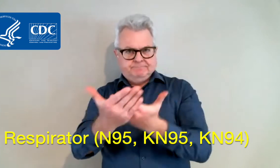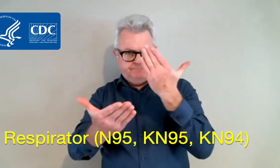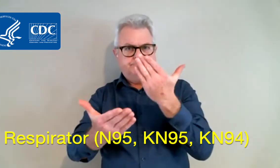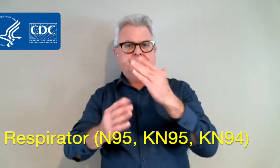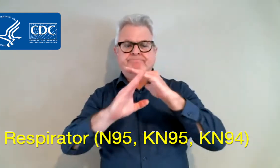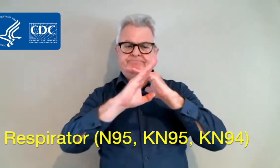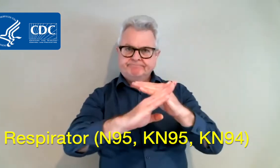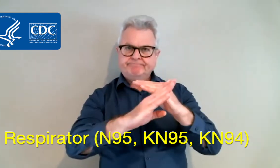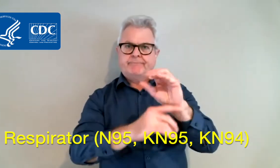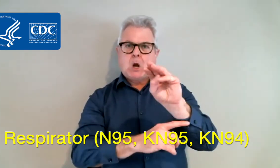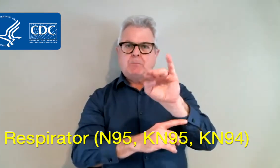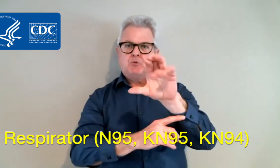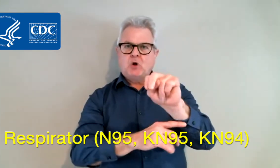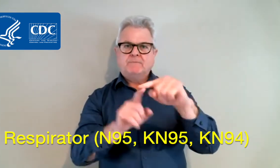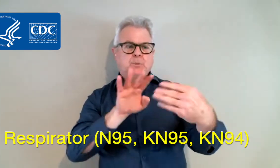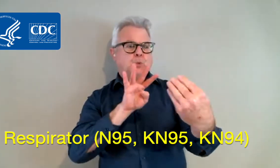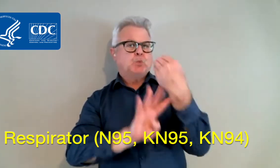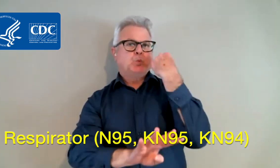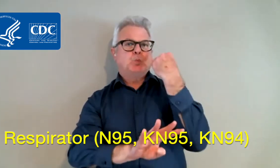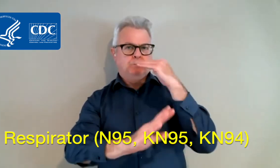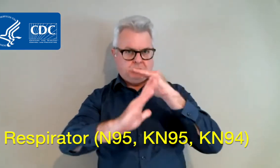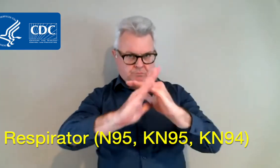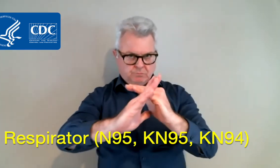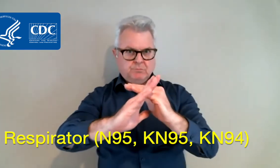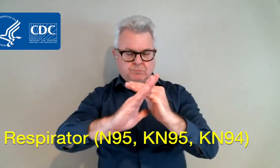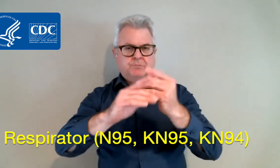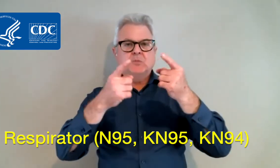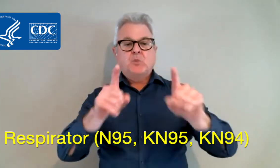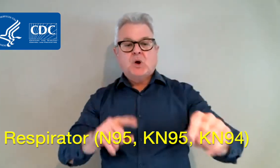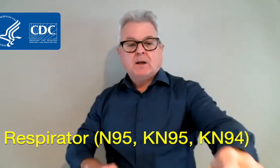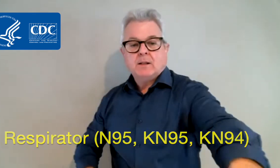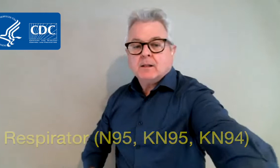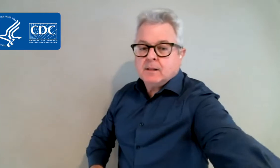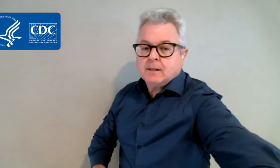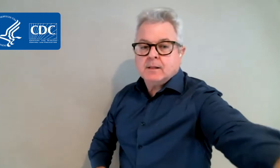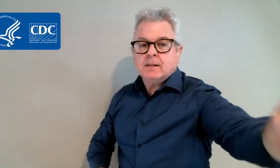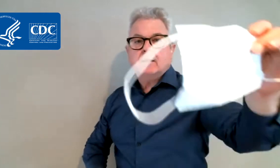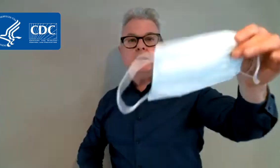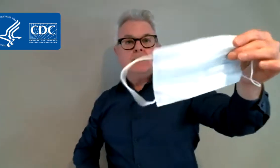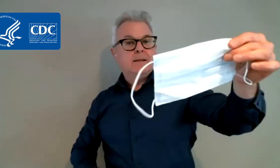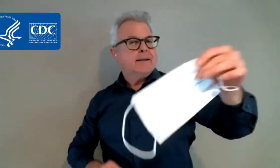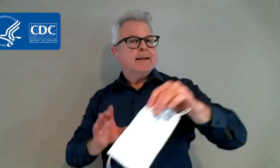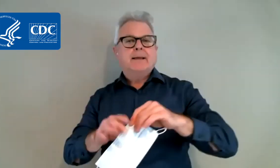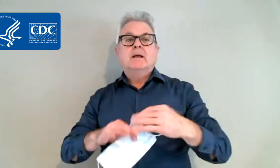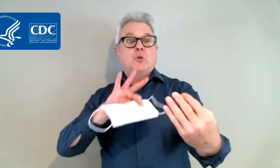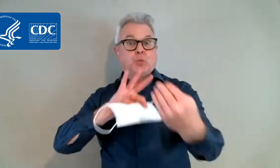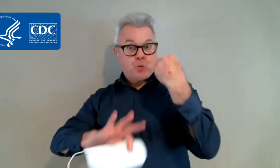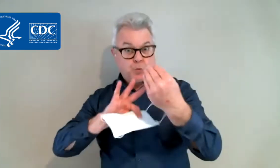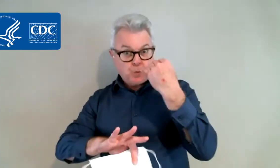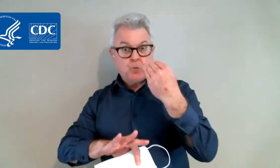because of the tight wove for the Omicron variant to transmit through, while at the same time, the disposable